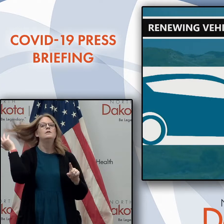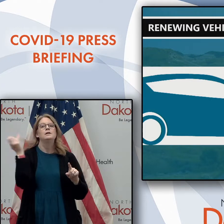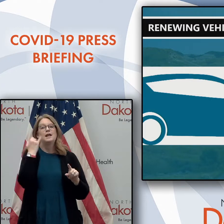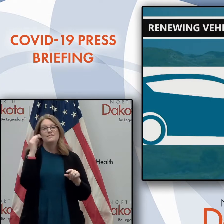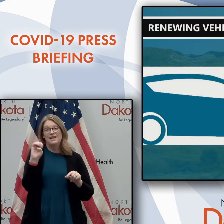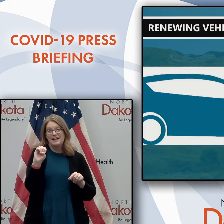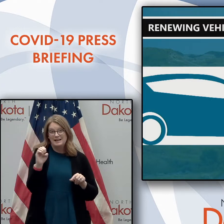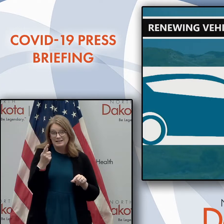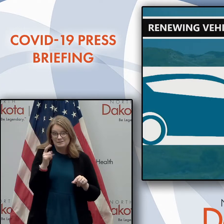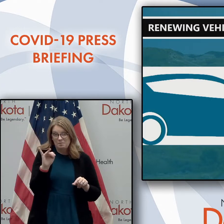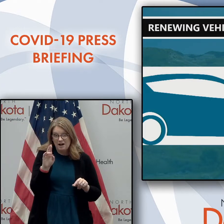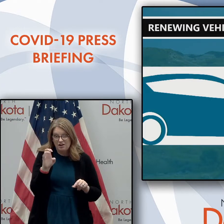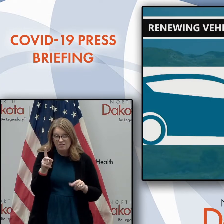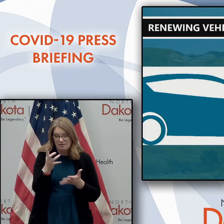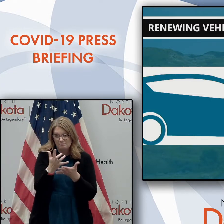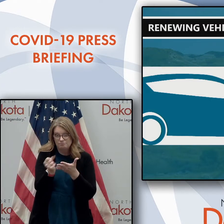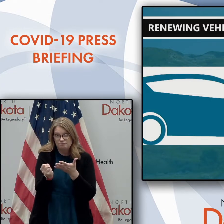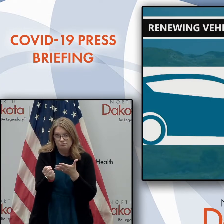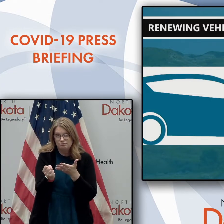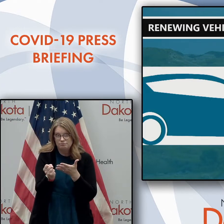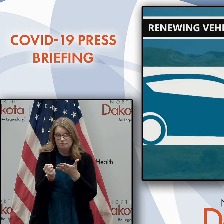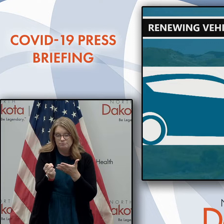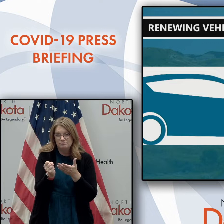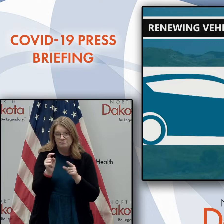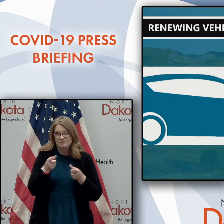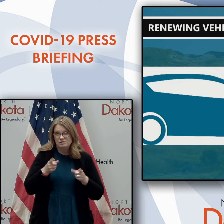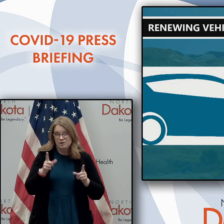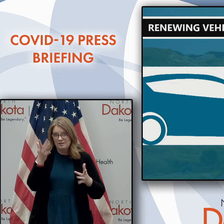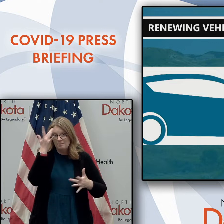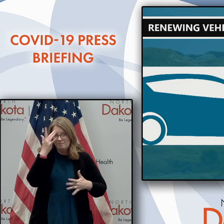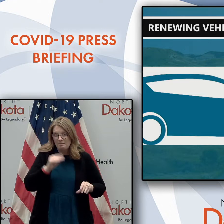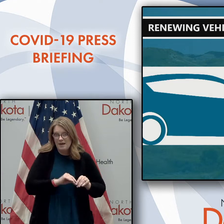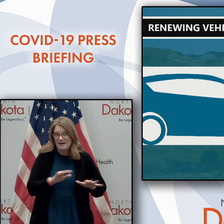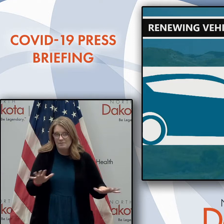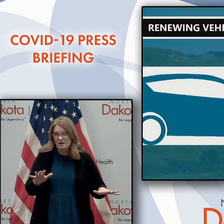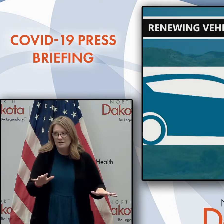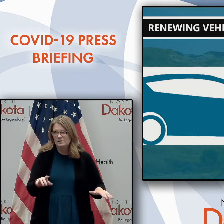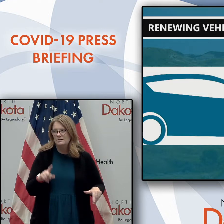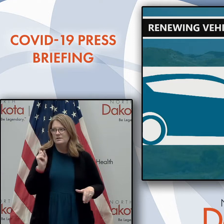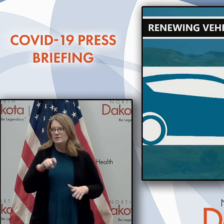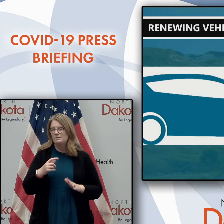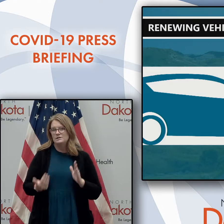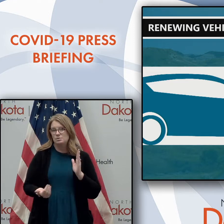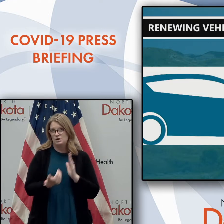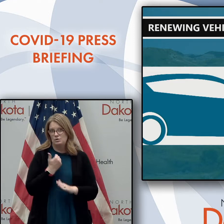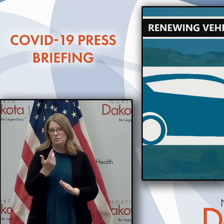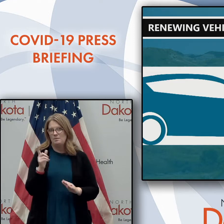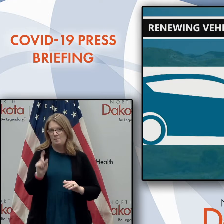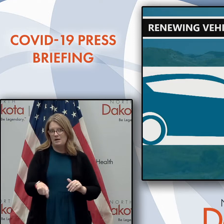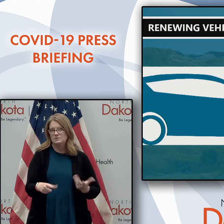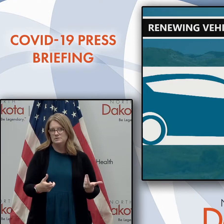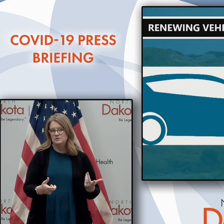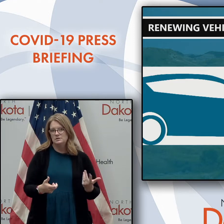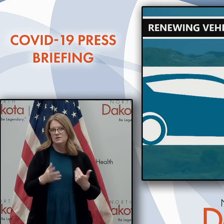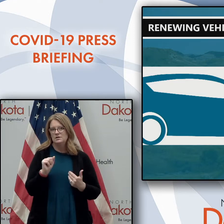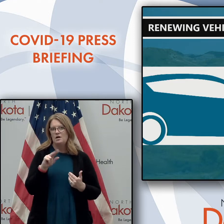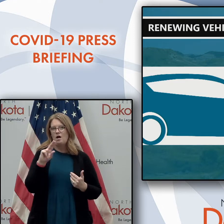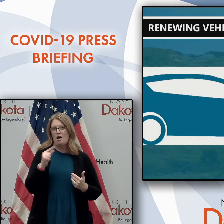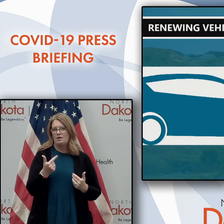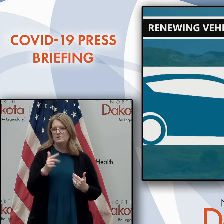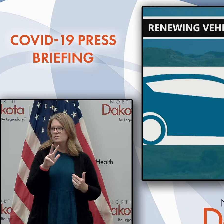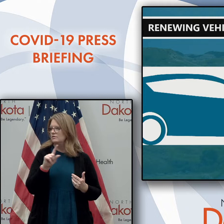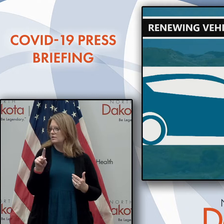any point in time during this pandemic must be renewed by a date that's coming up very closely, August